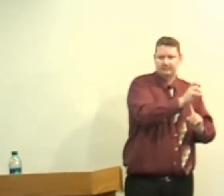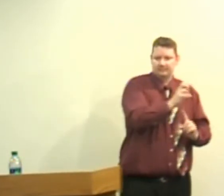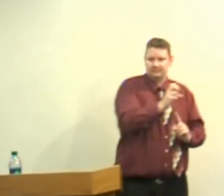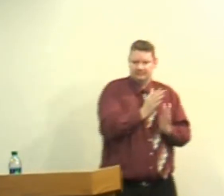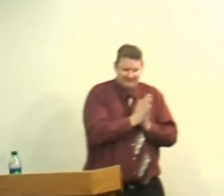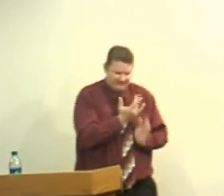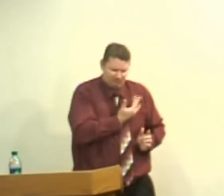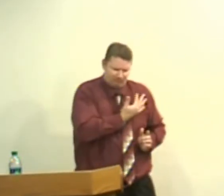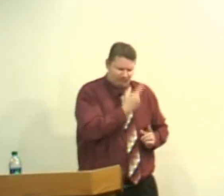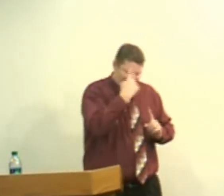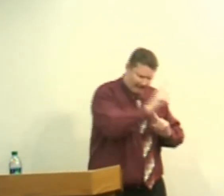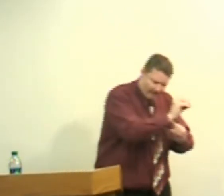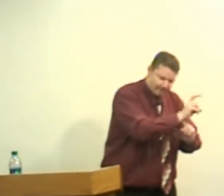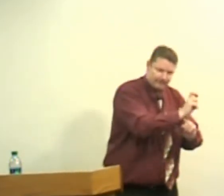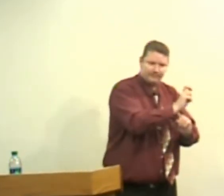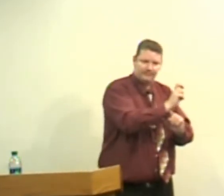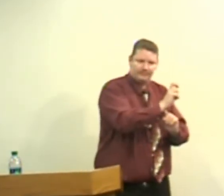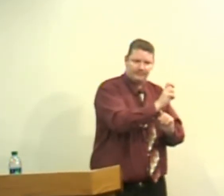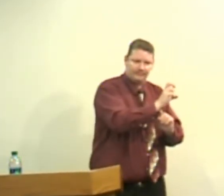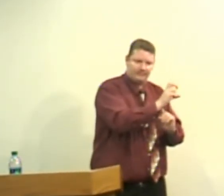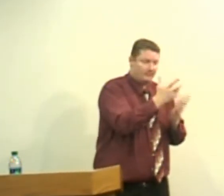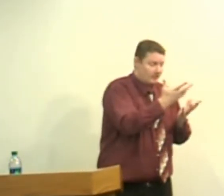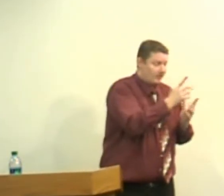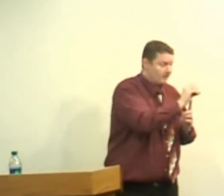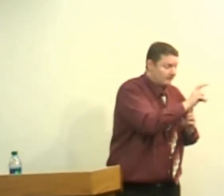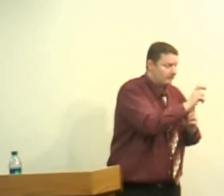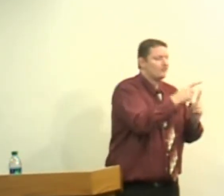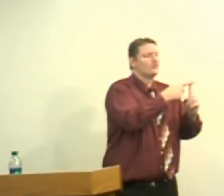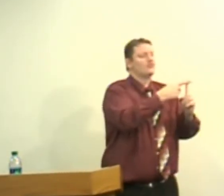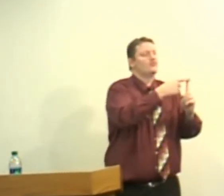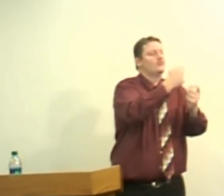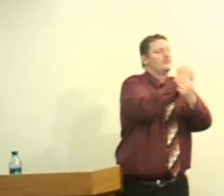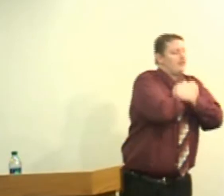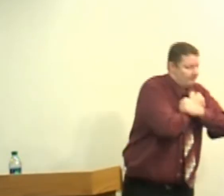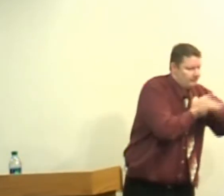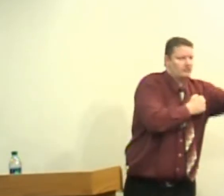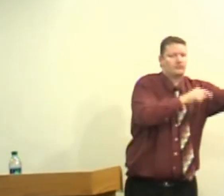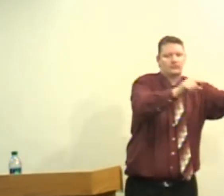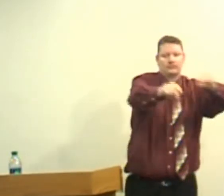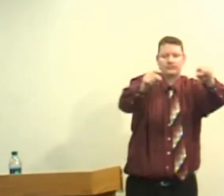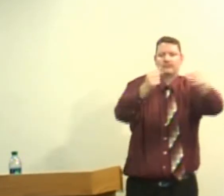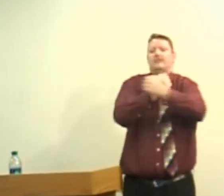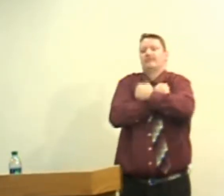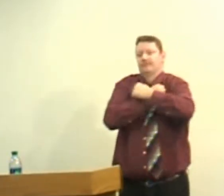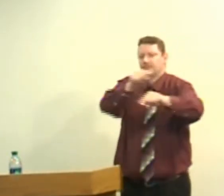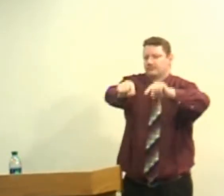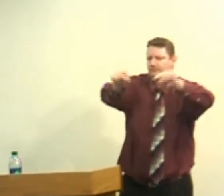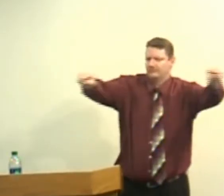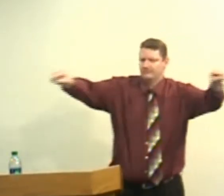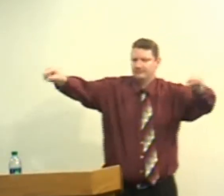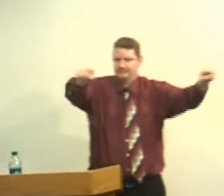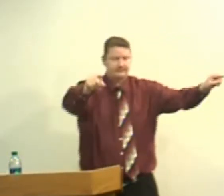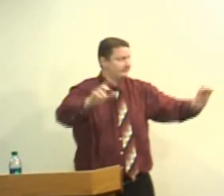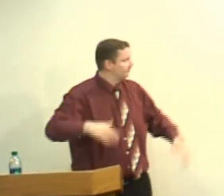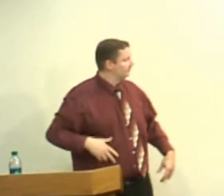shows the love that we have. To be eager. To be active. To show this love to one another.